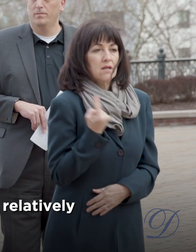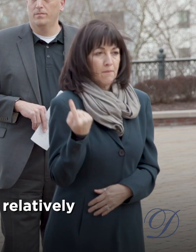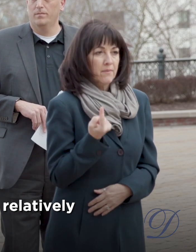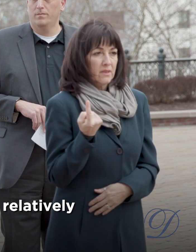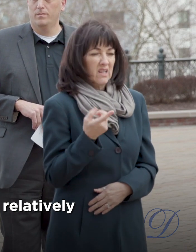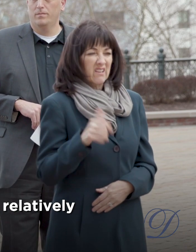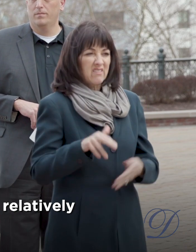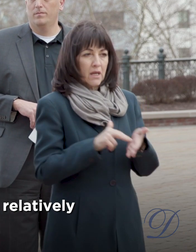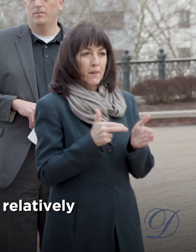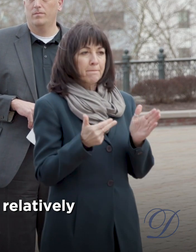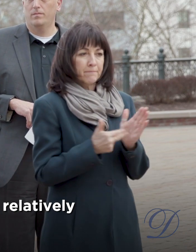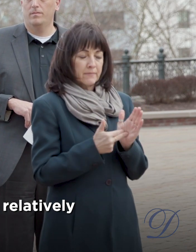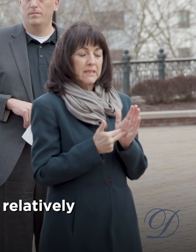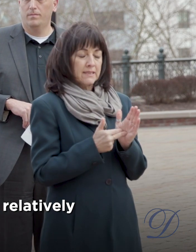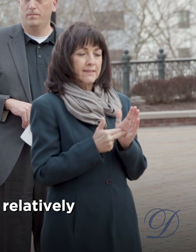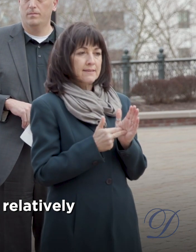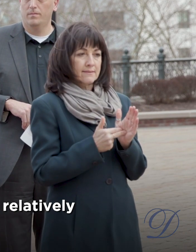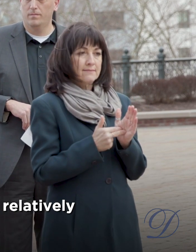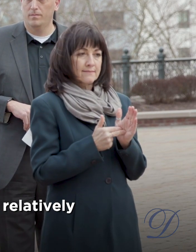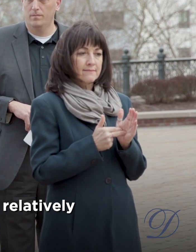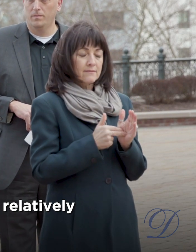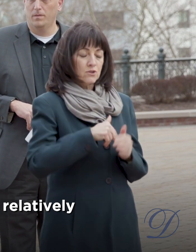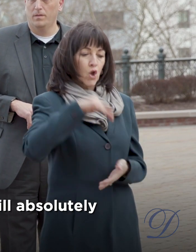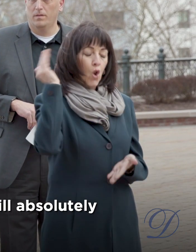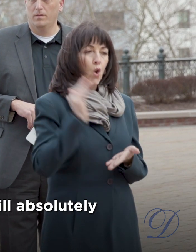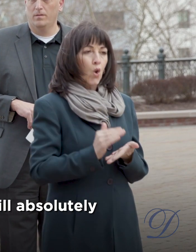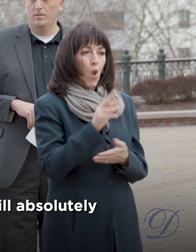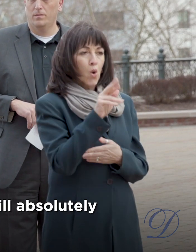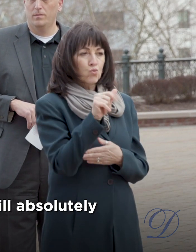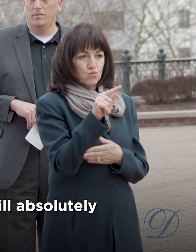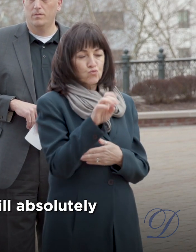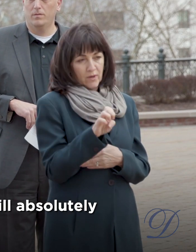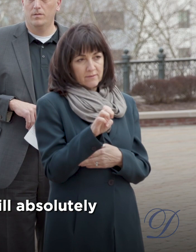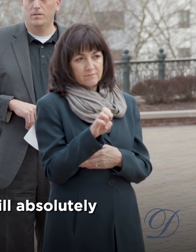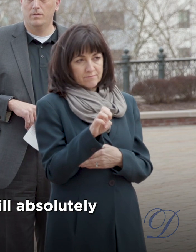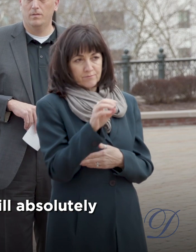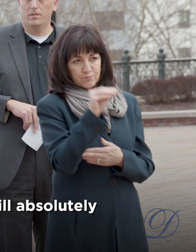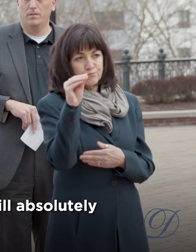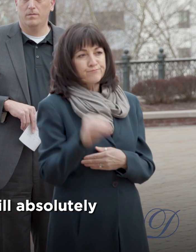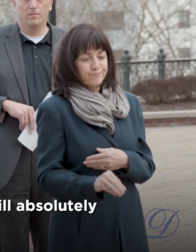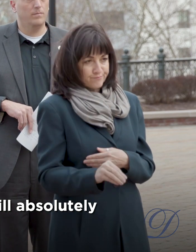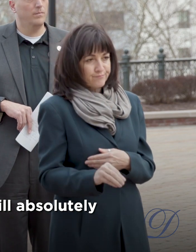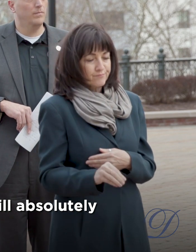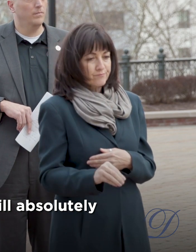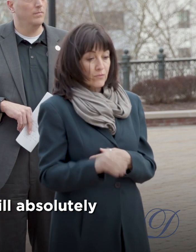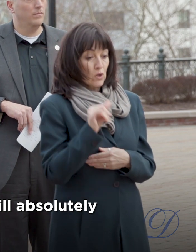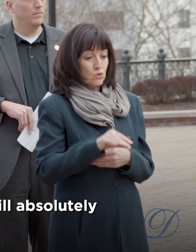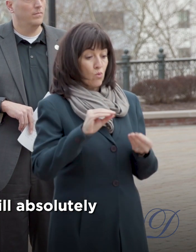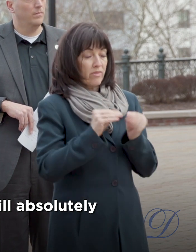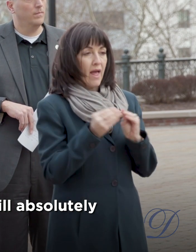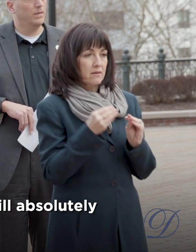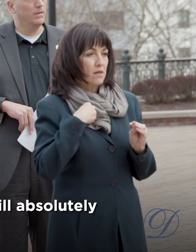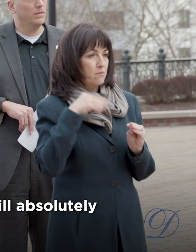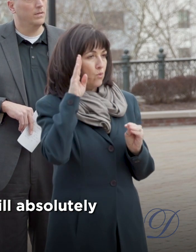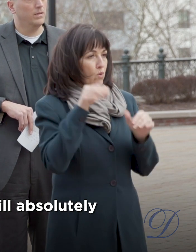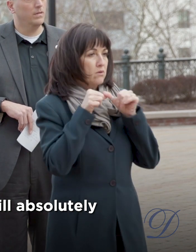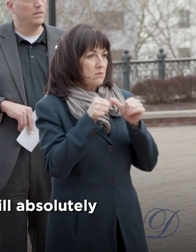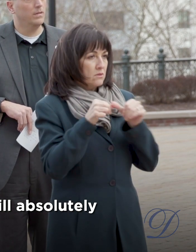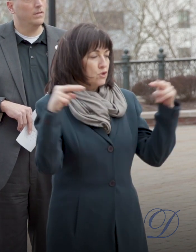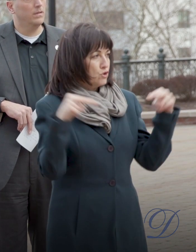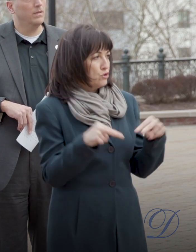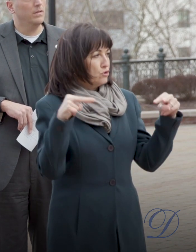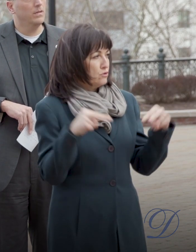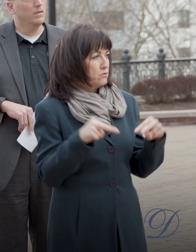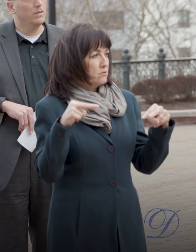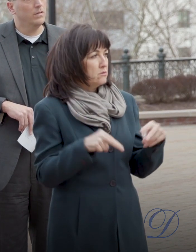us it's a relatively low rate right now, and that is a number that we will absolutely keep looking at. Can I ask you a question